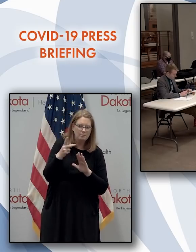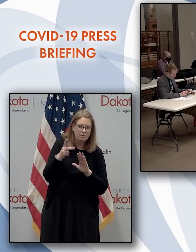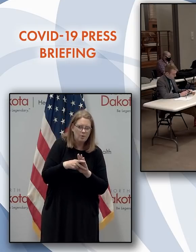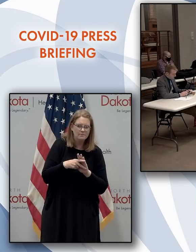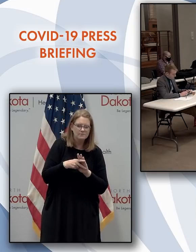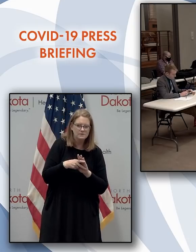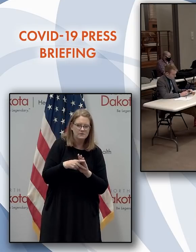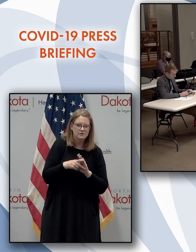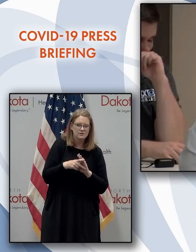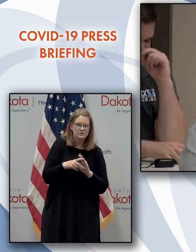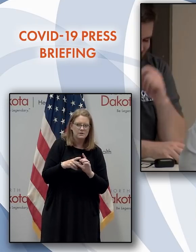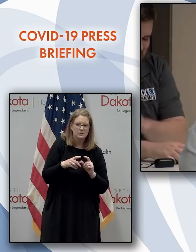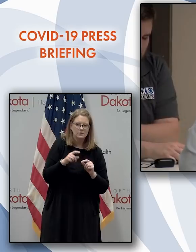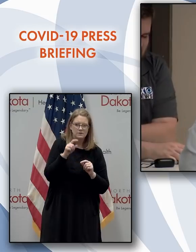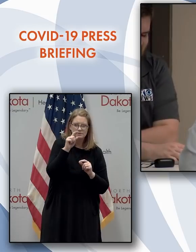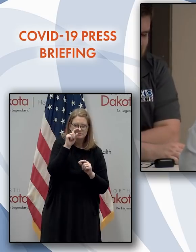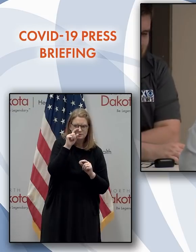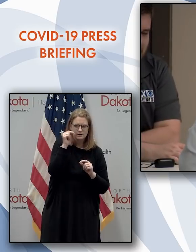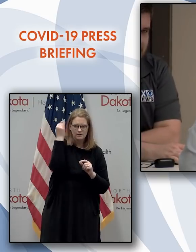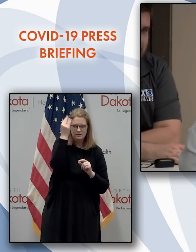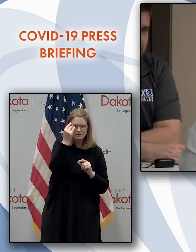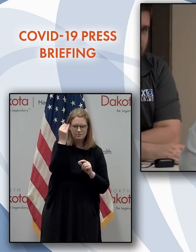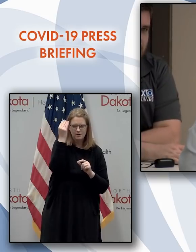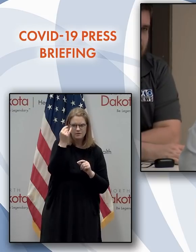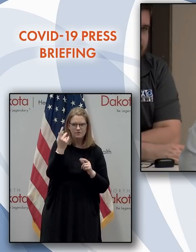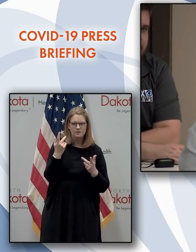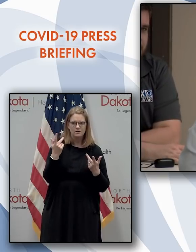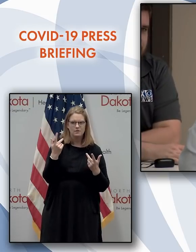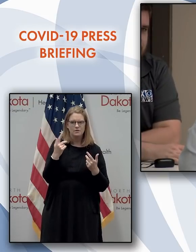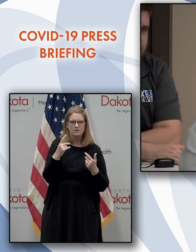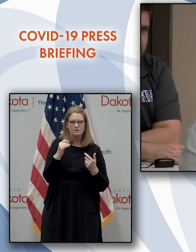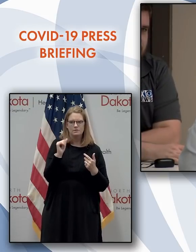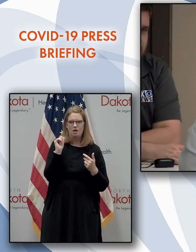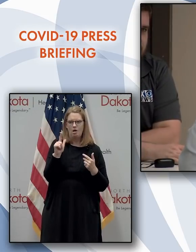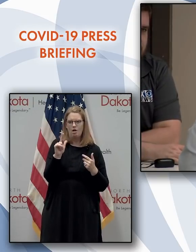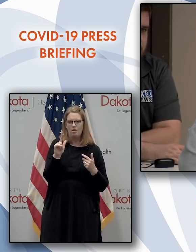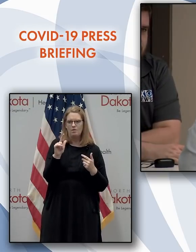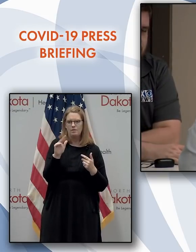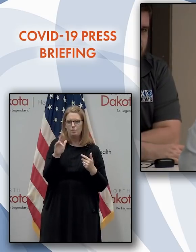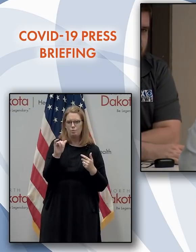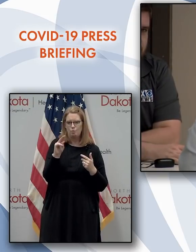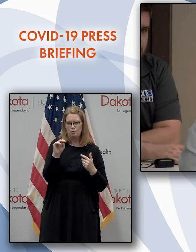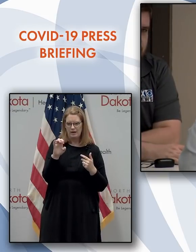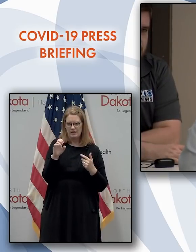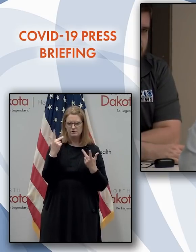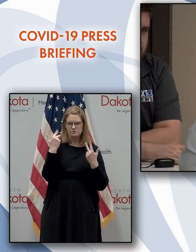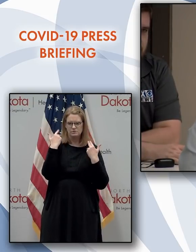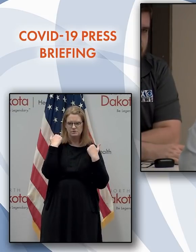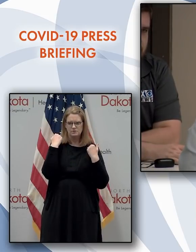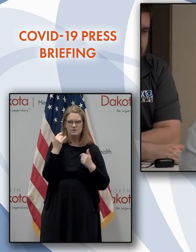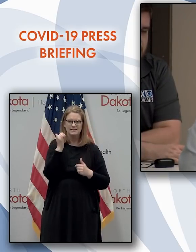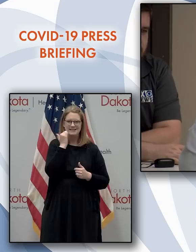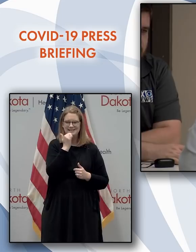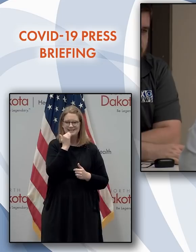time. I think about All the Rage Hair Salon in Williston and Daily Addiction Coffee House in